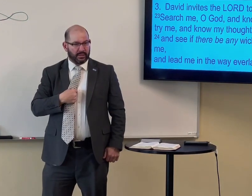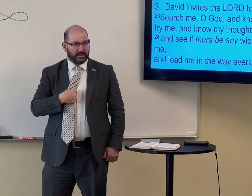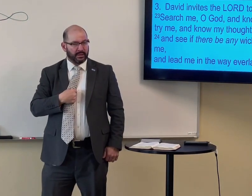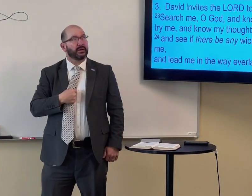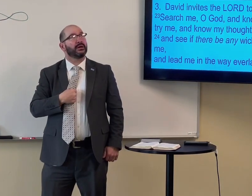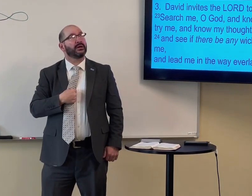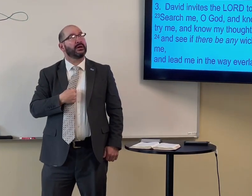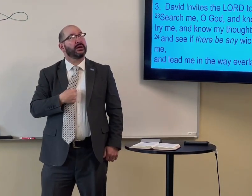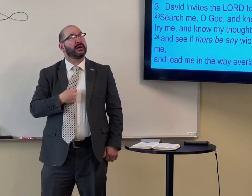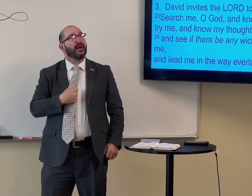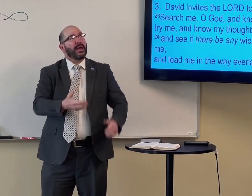there.